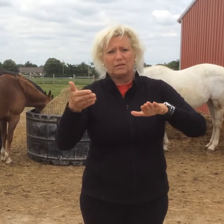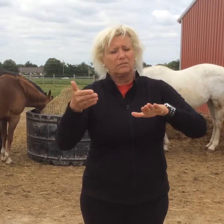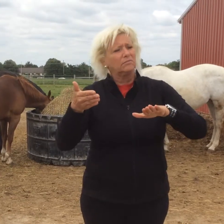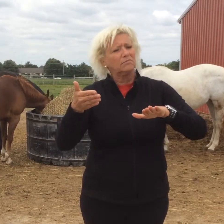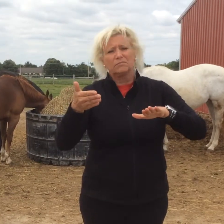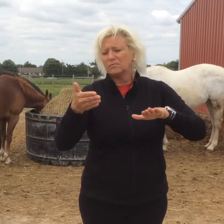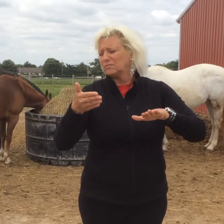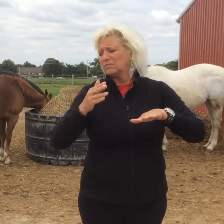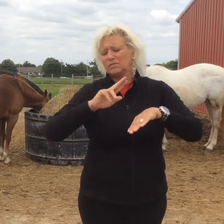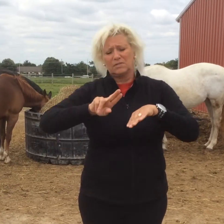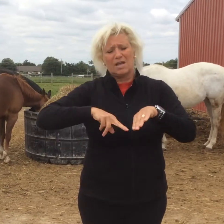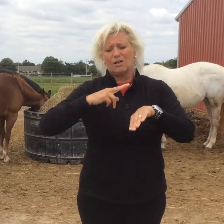Psychologists say that